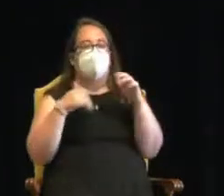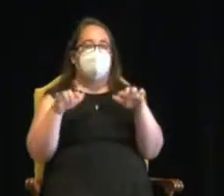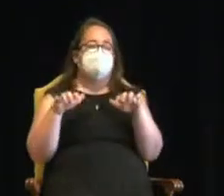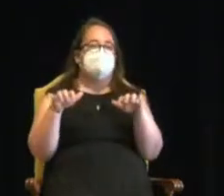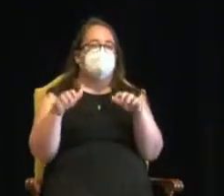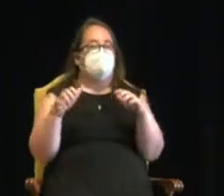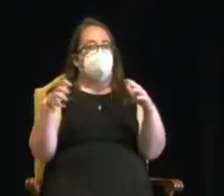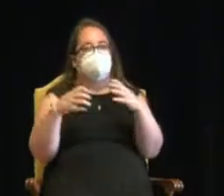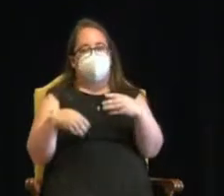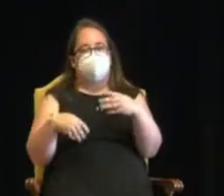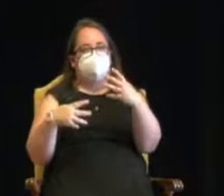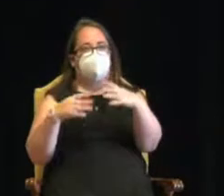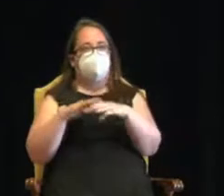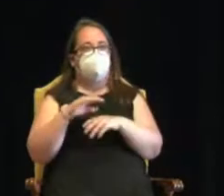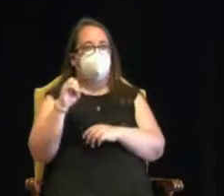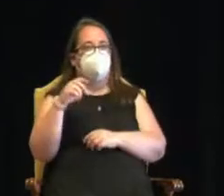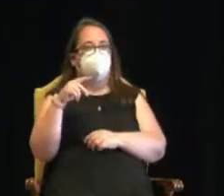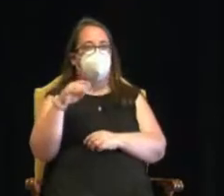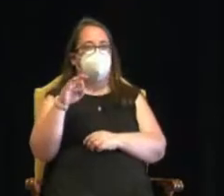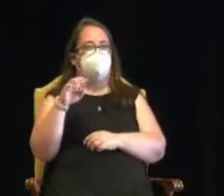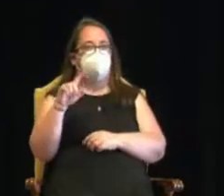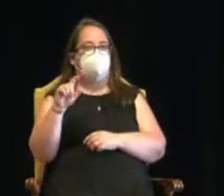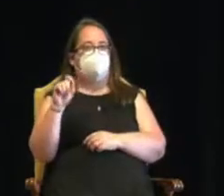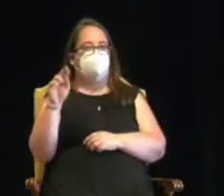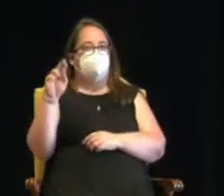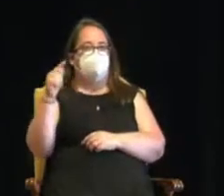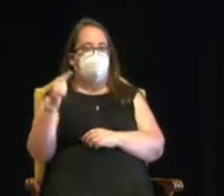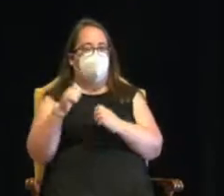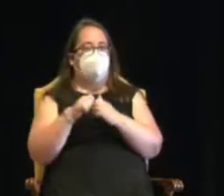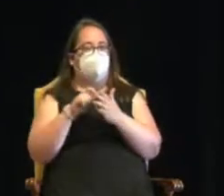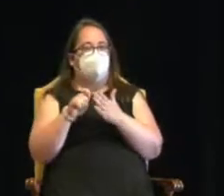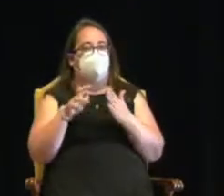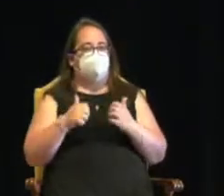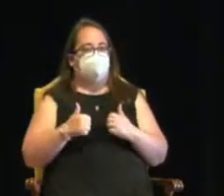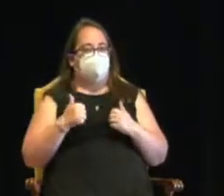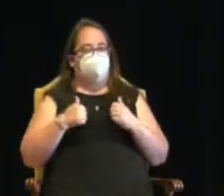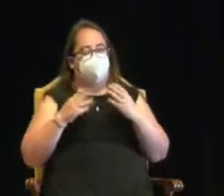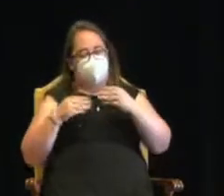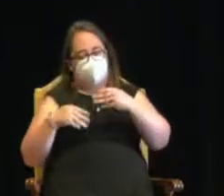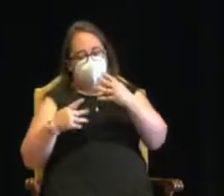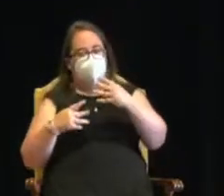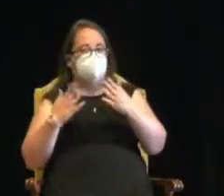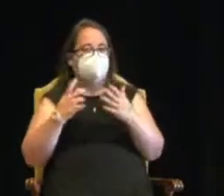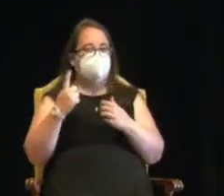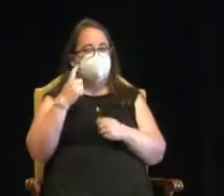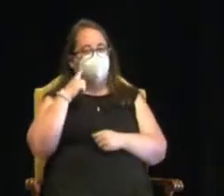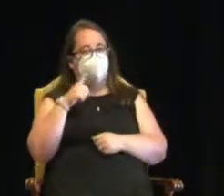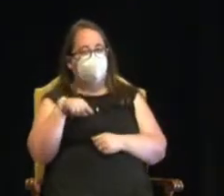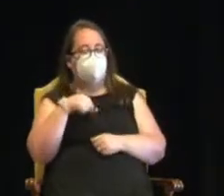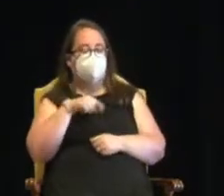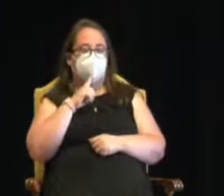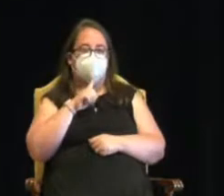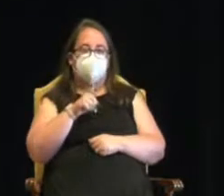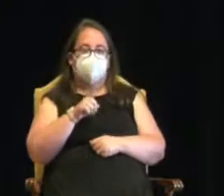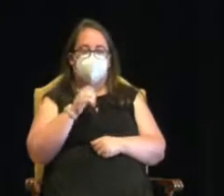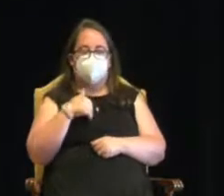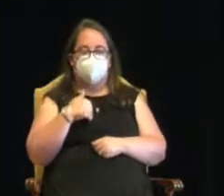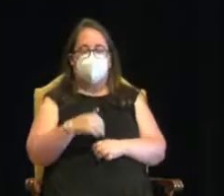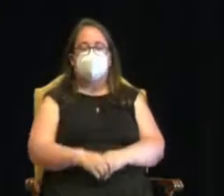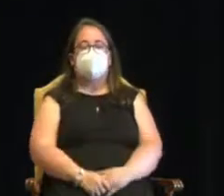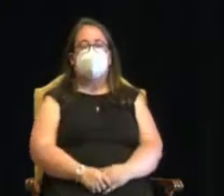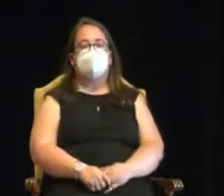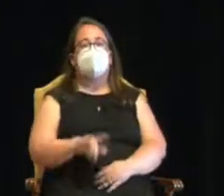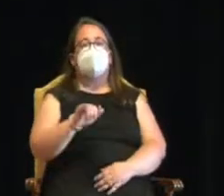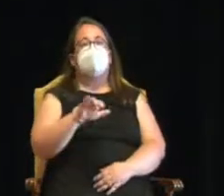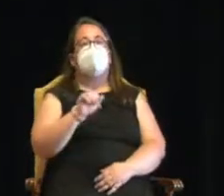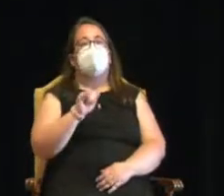on prattlibrary.org under the Writers Live series. Check it out. There might be something there for you. I'm sure there is. So Laura's